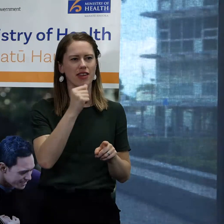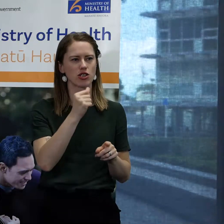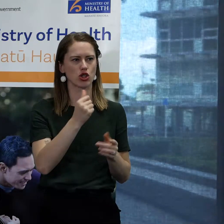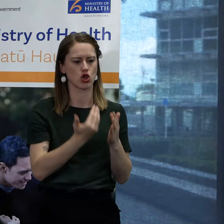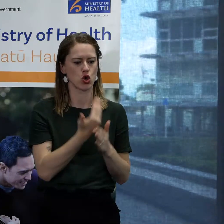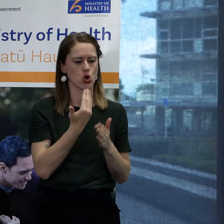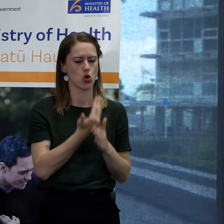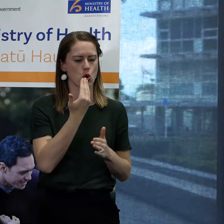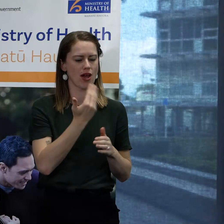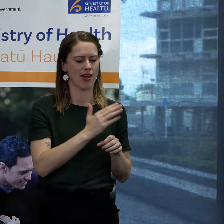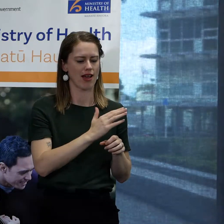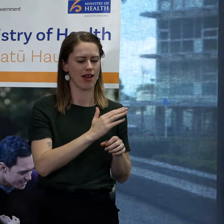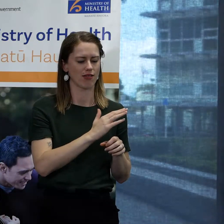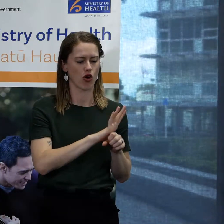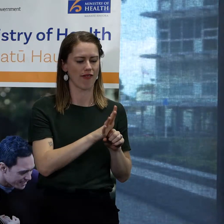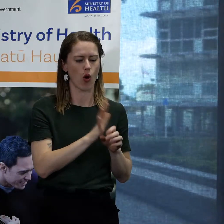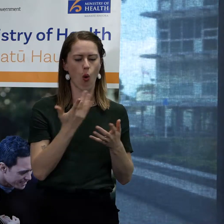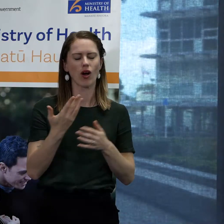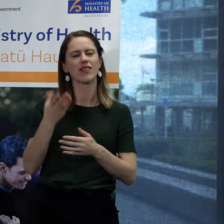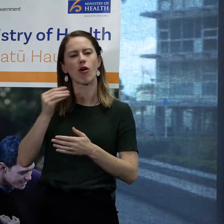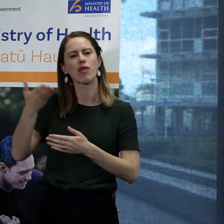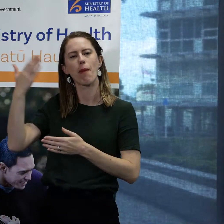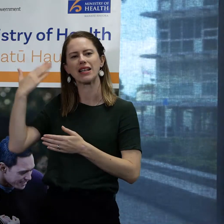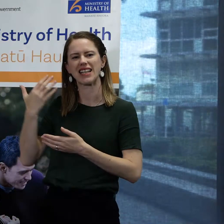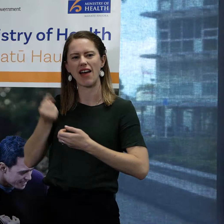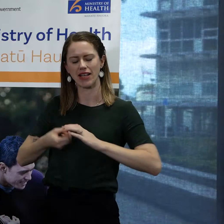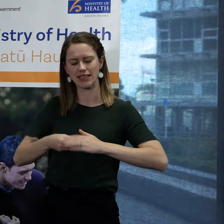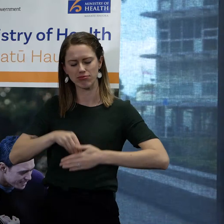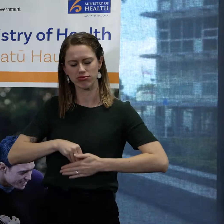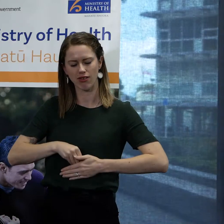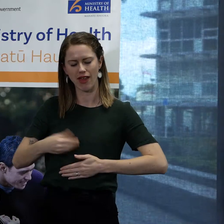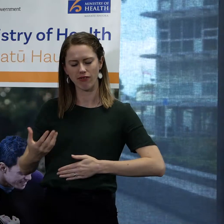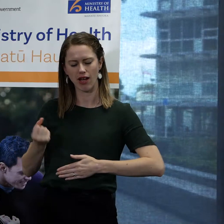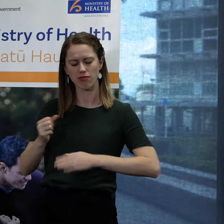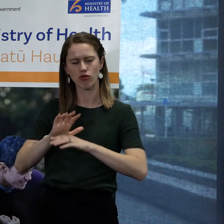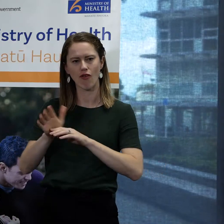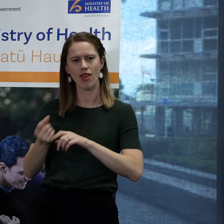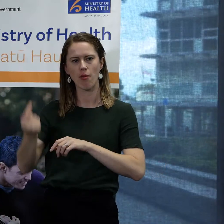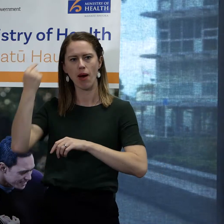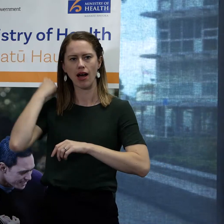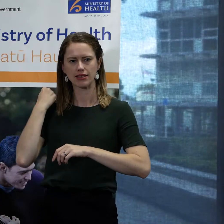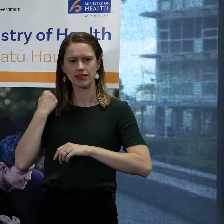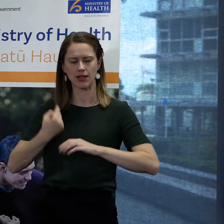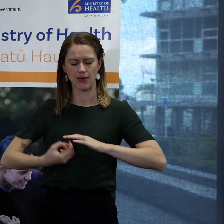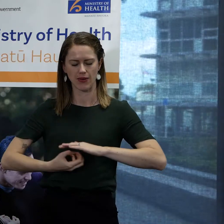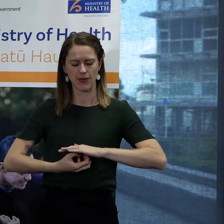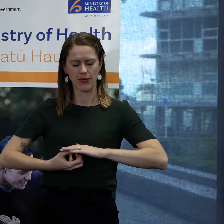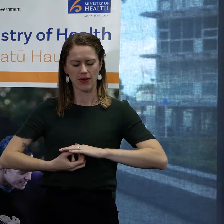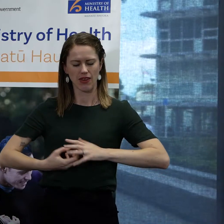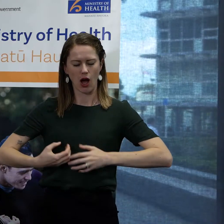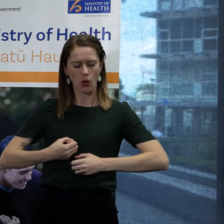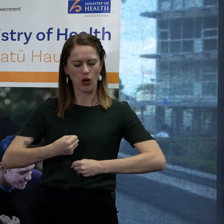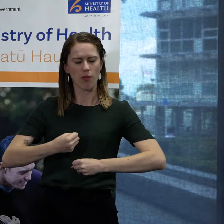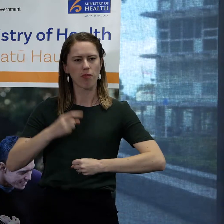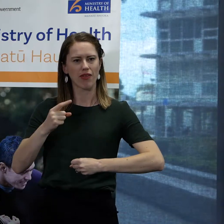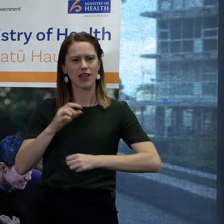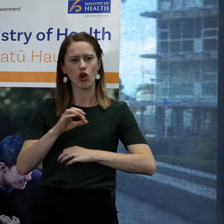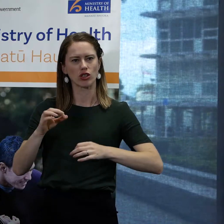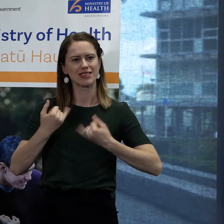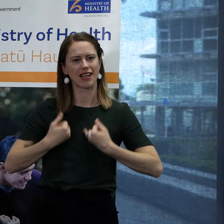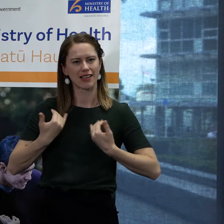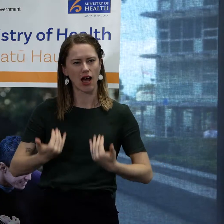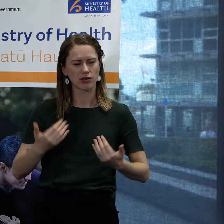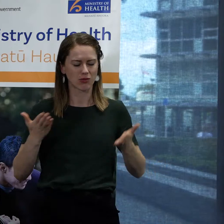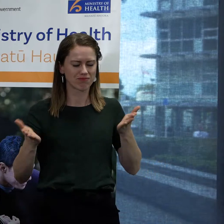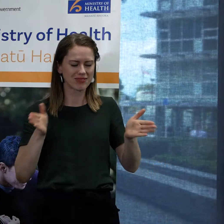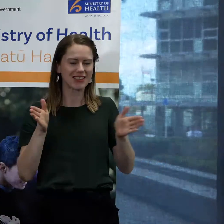it is an historical infection, to help us confirm that. So where they've got a high CT or cycle threshold value and they're